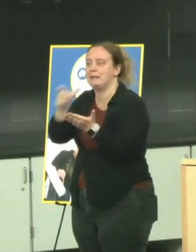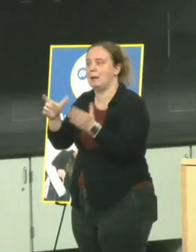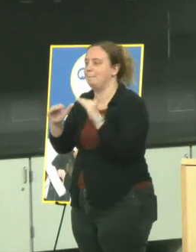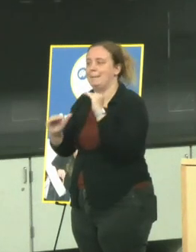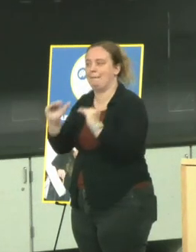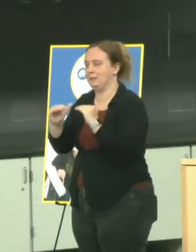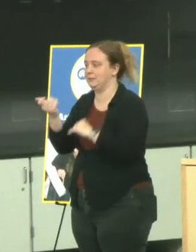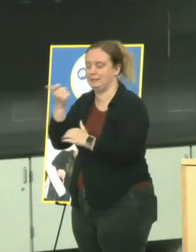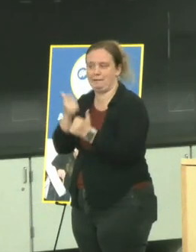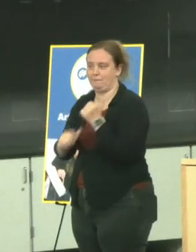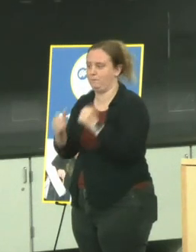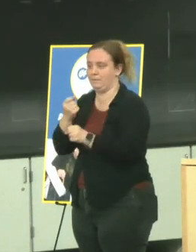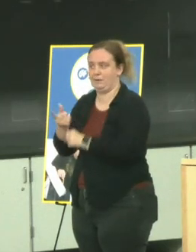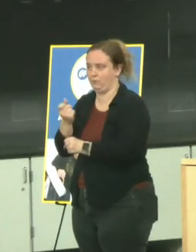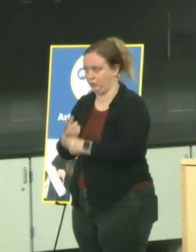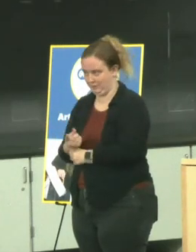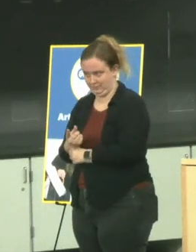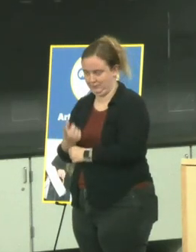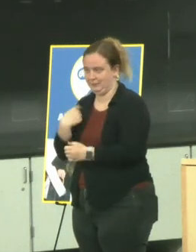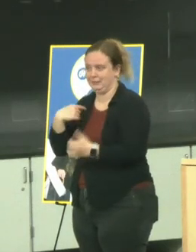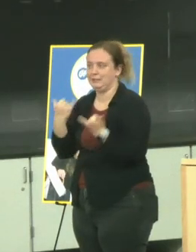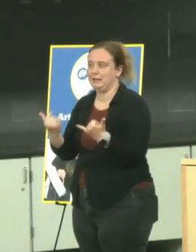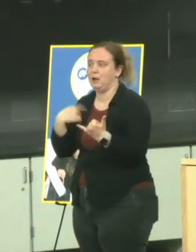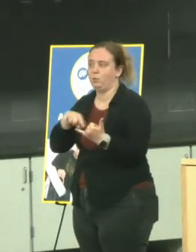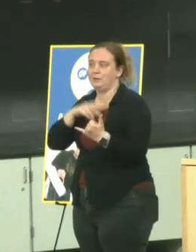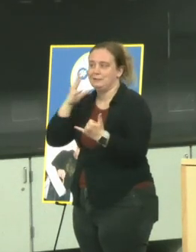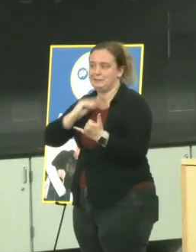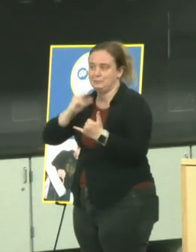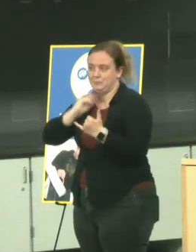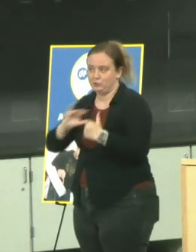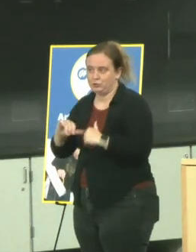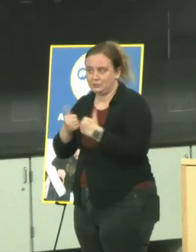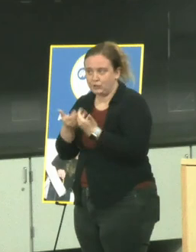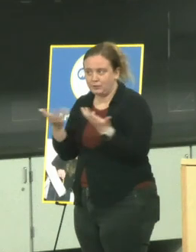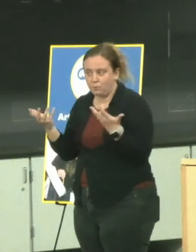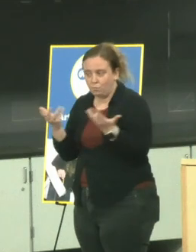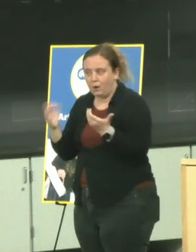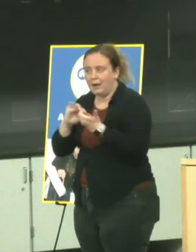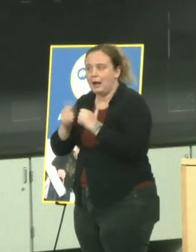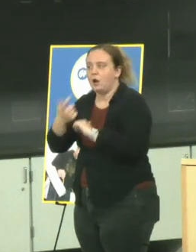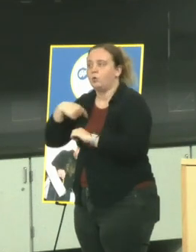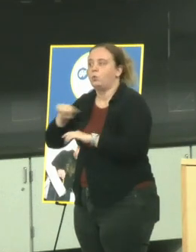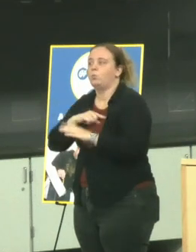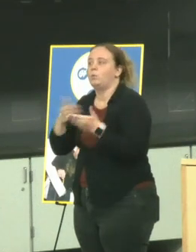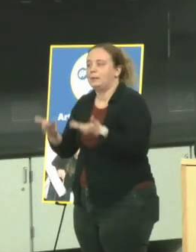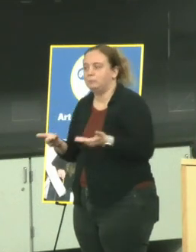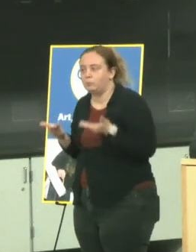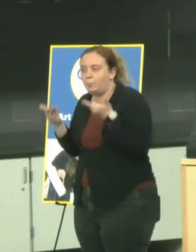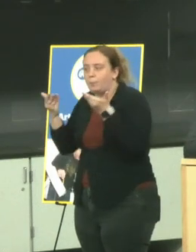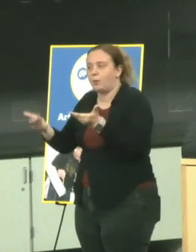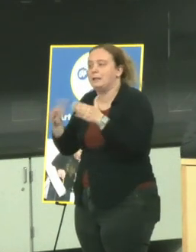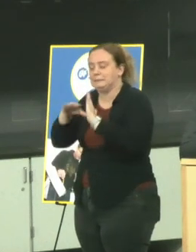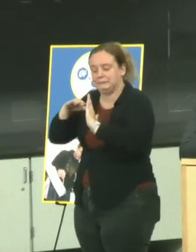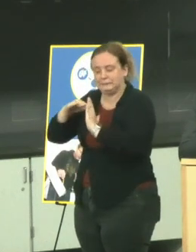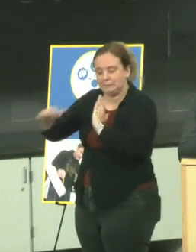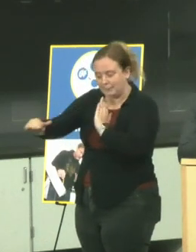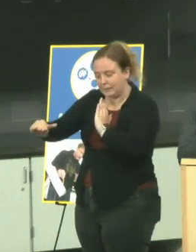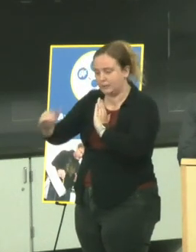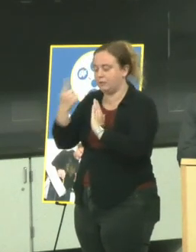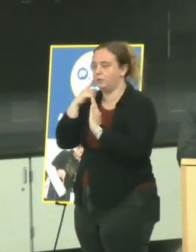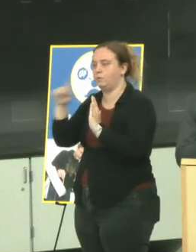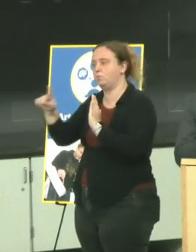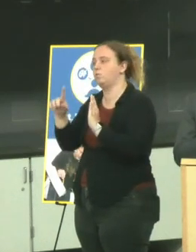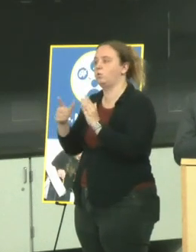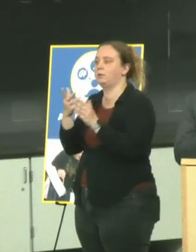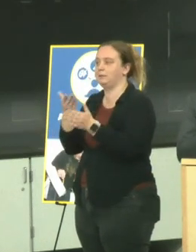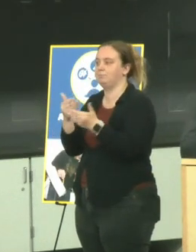did that. And now we're faced with the challenge of how do we bring stability forward for the subsequent years?